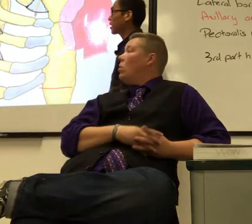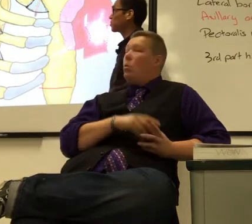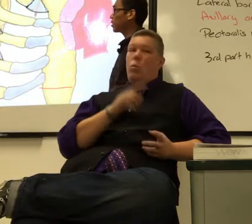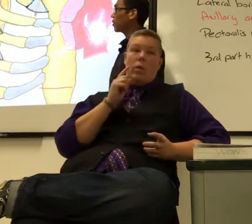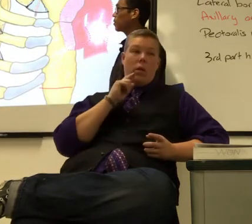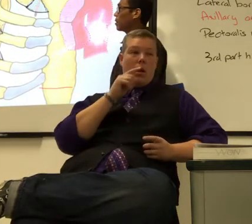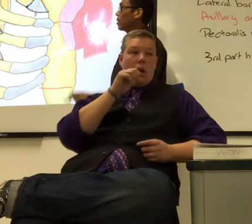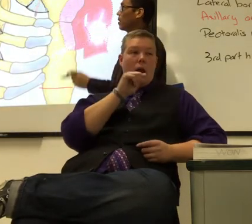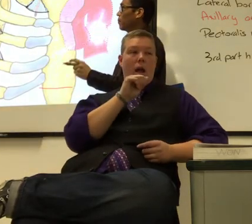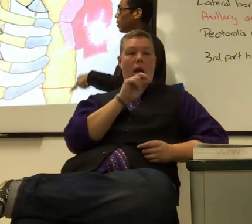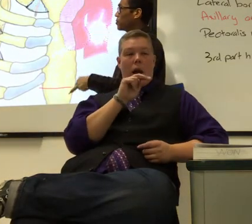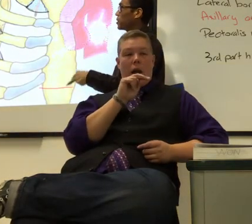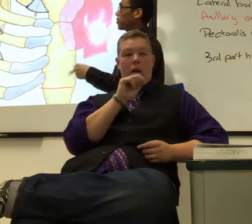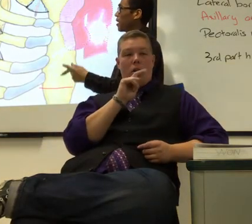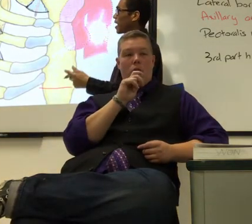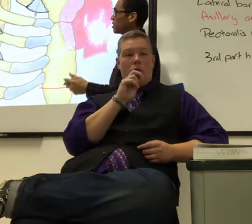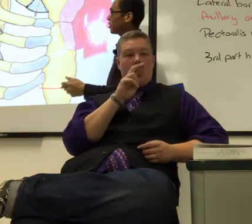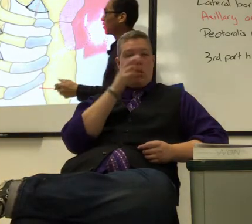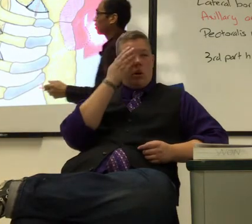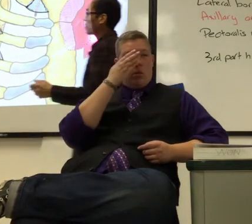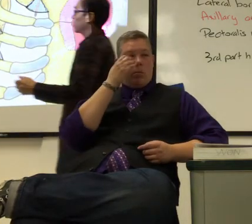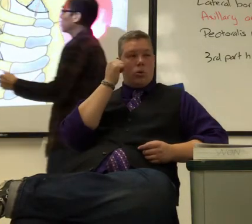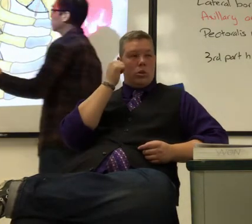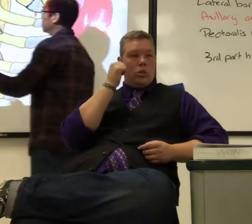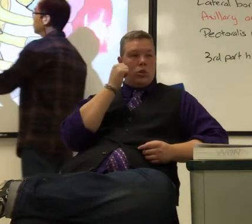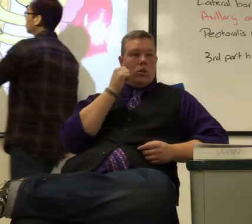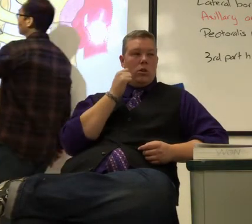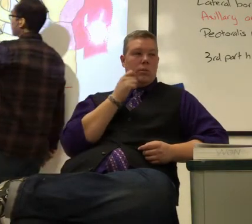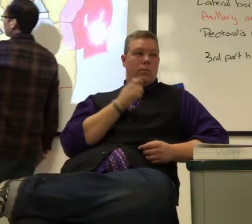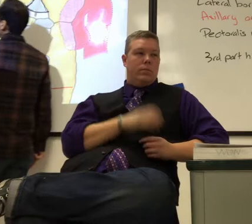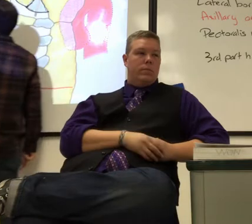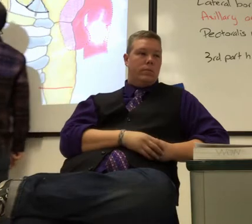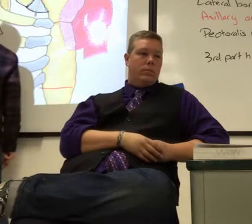anterior branch. So posterior anterior,